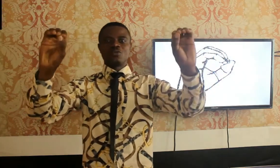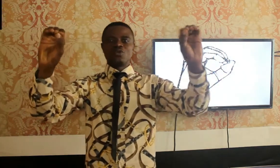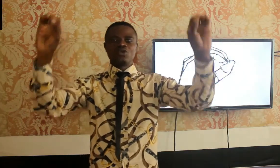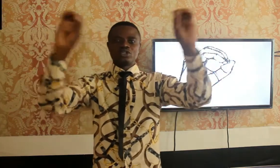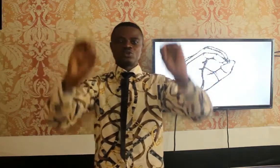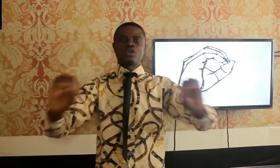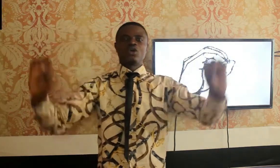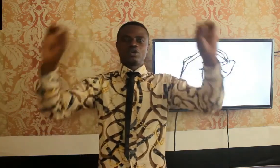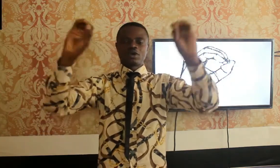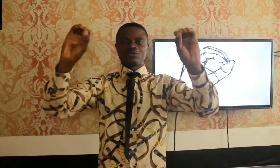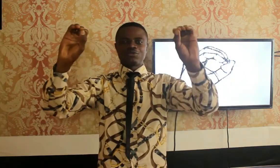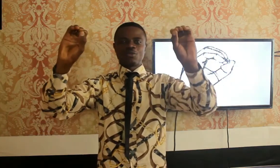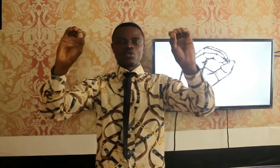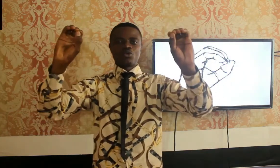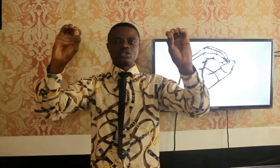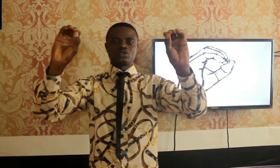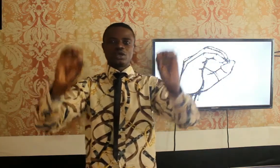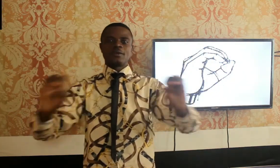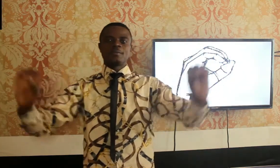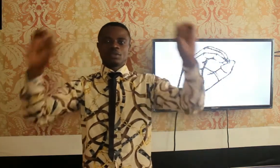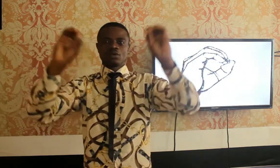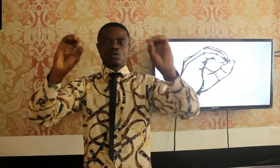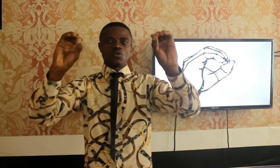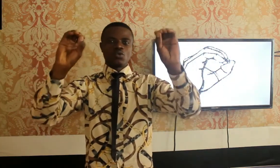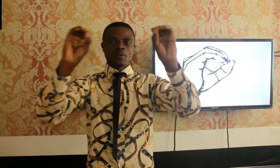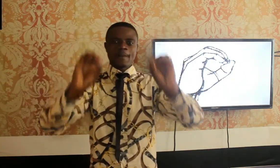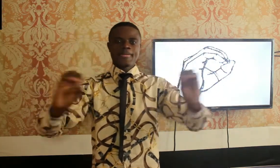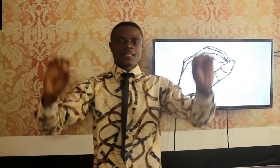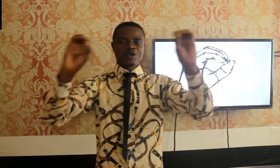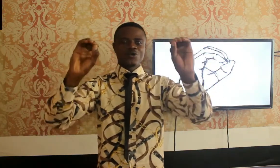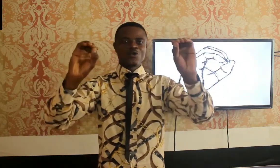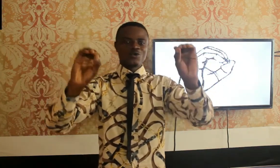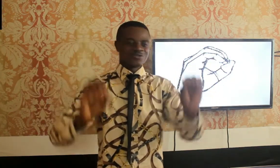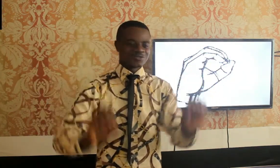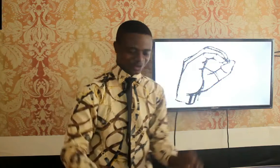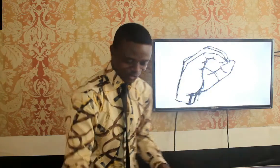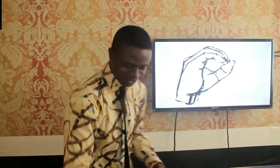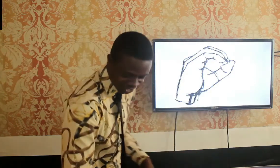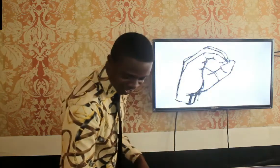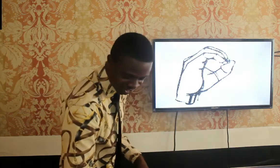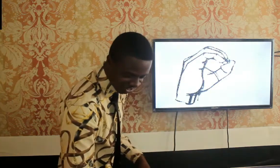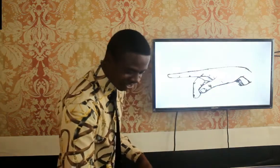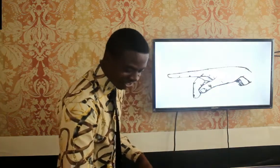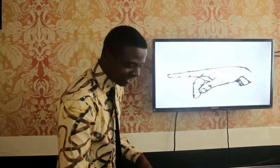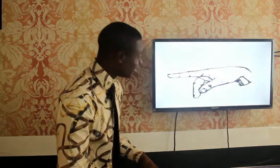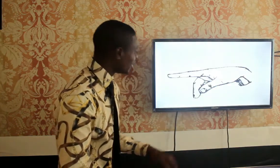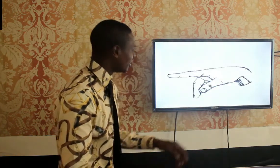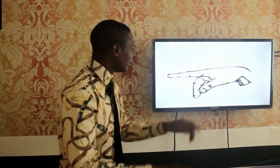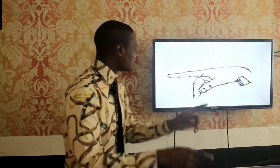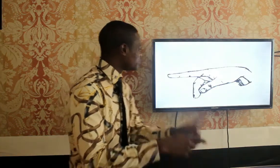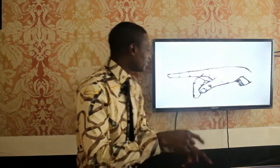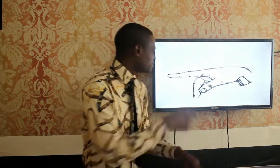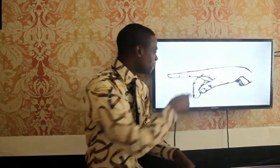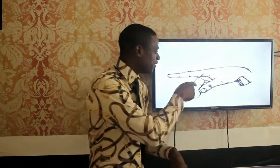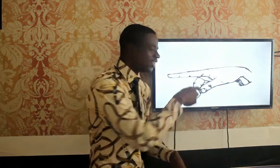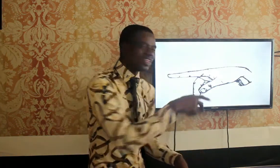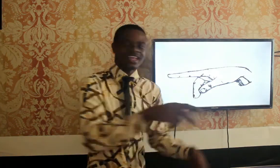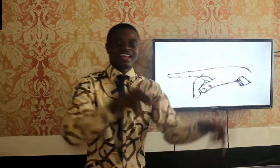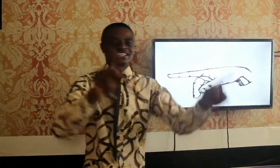form O this way, or you can form O this way. O. O. Very good. The next one is P. It